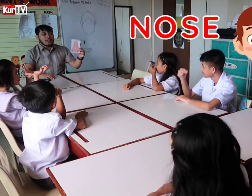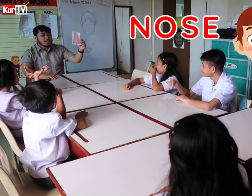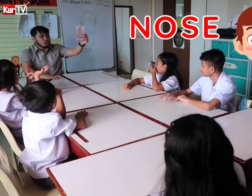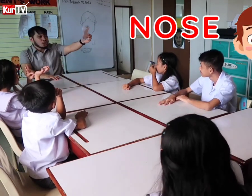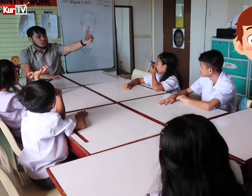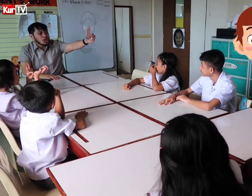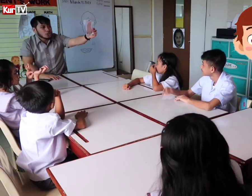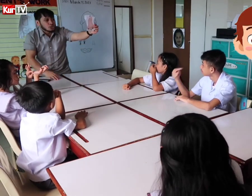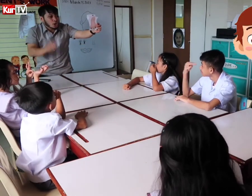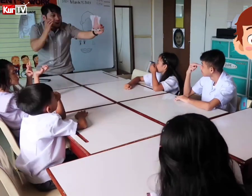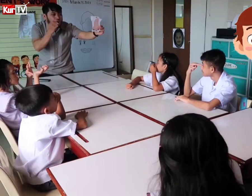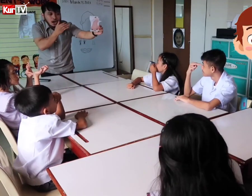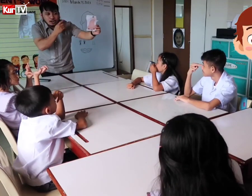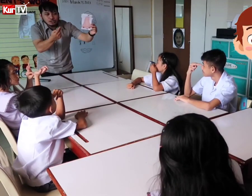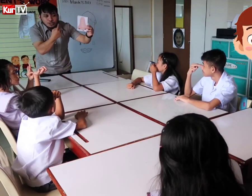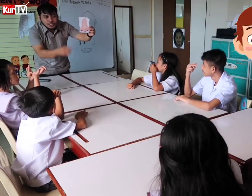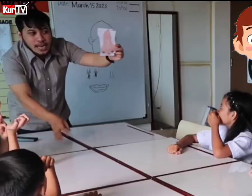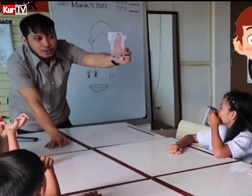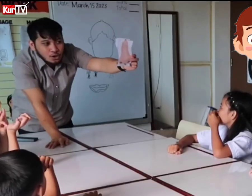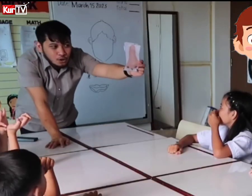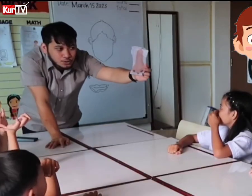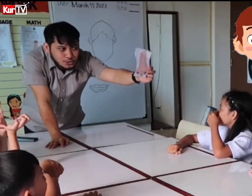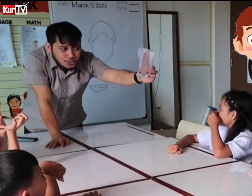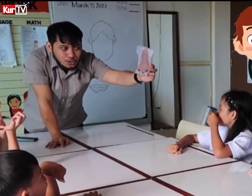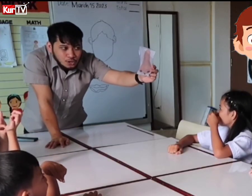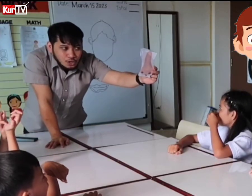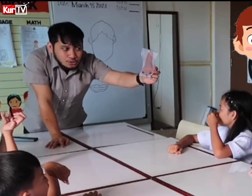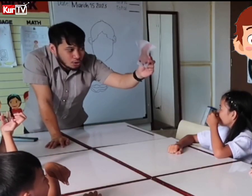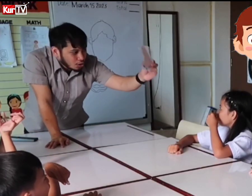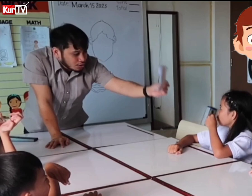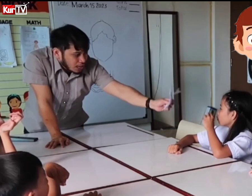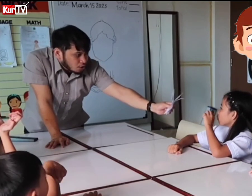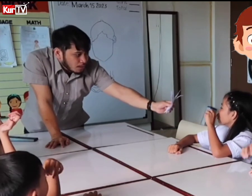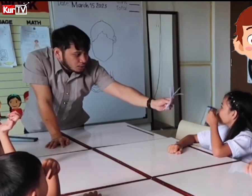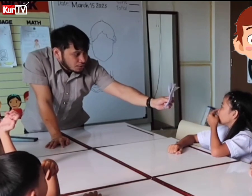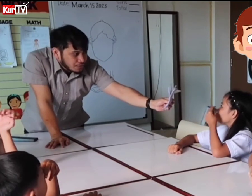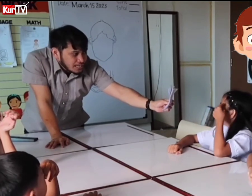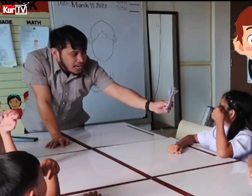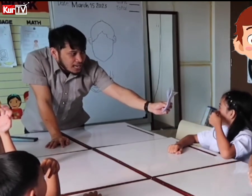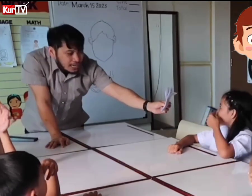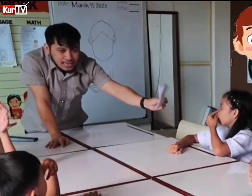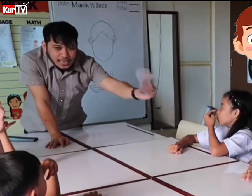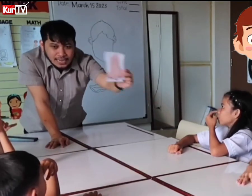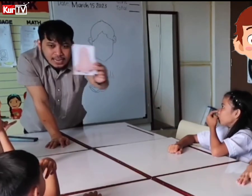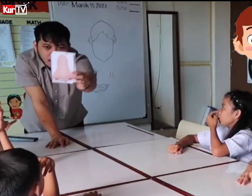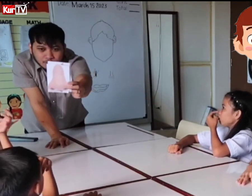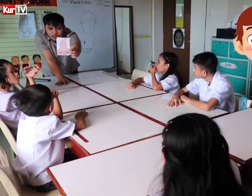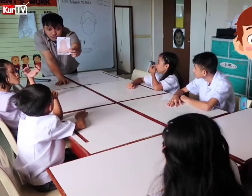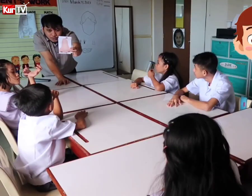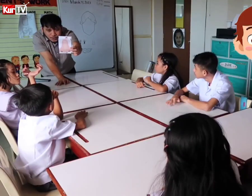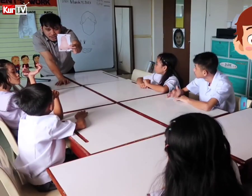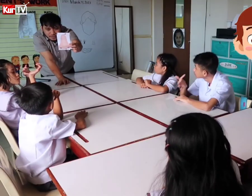Very good. Chono, how do you sign nose? Nose. How about your Vina? And how about your Raven?